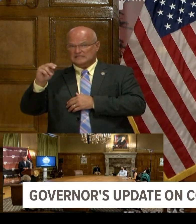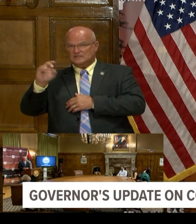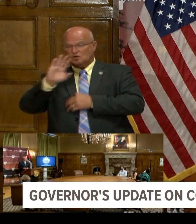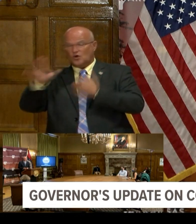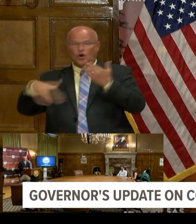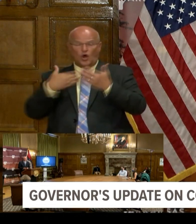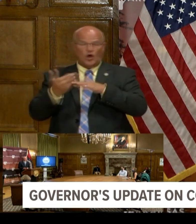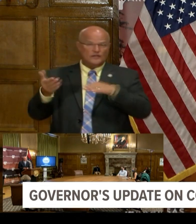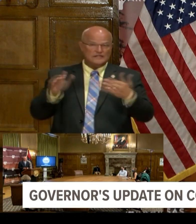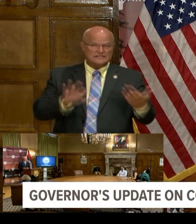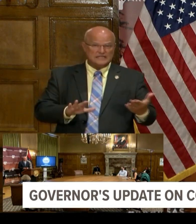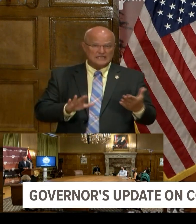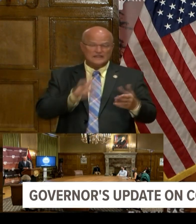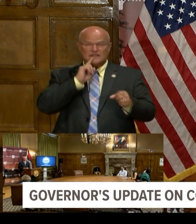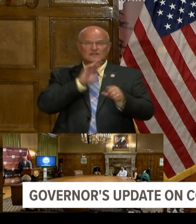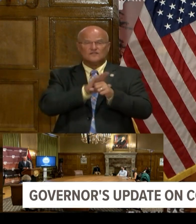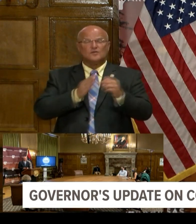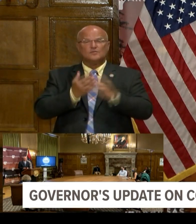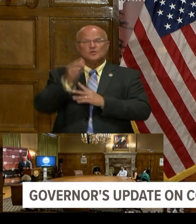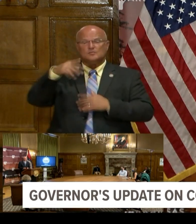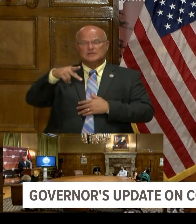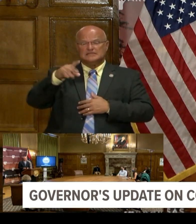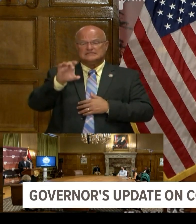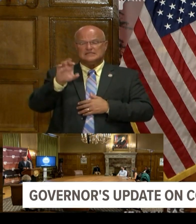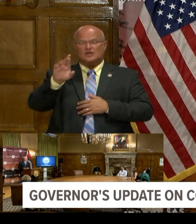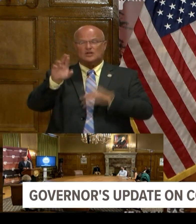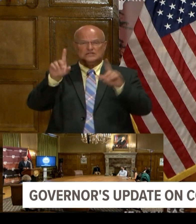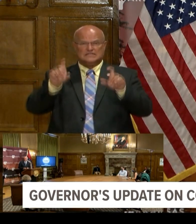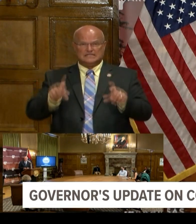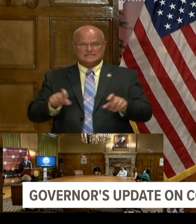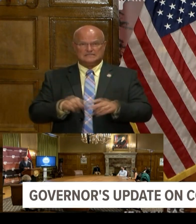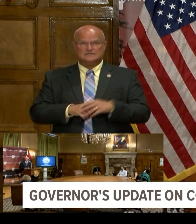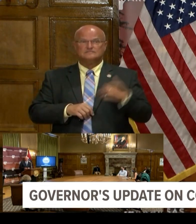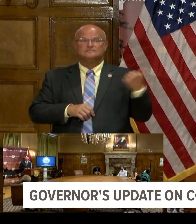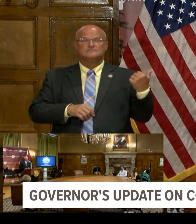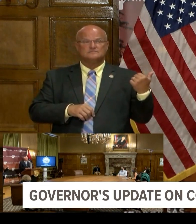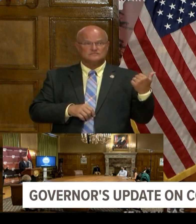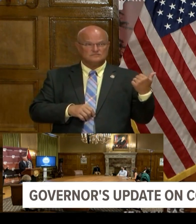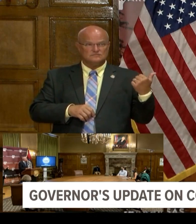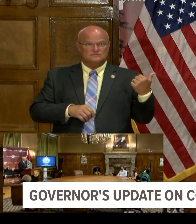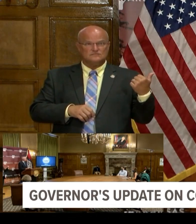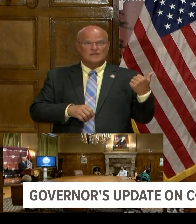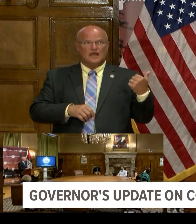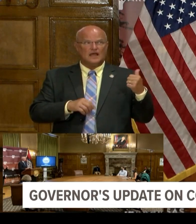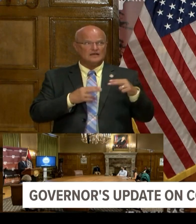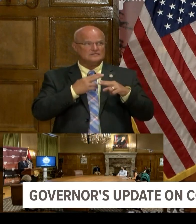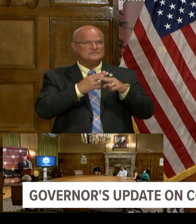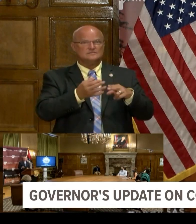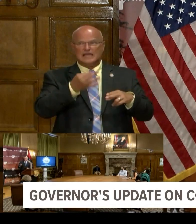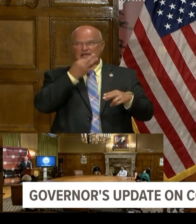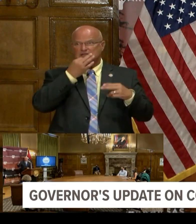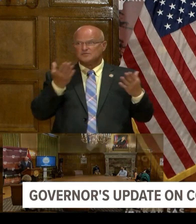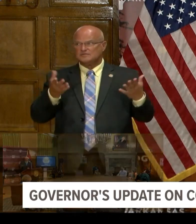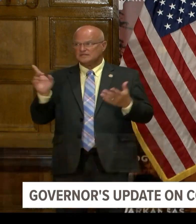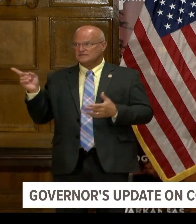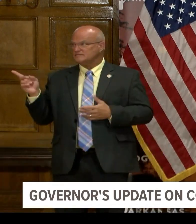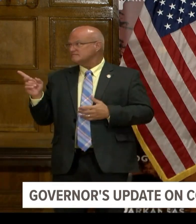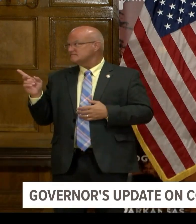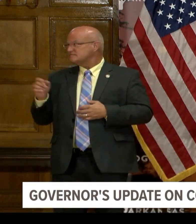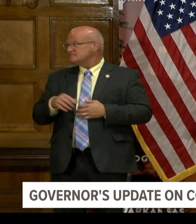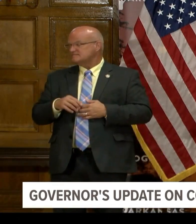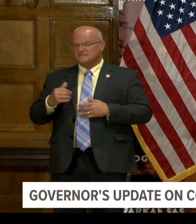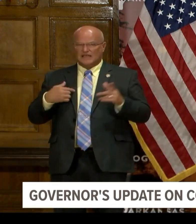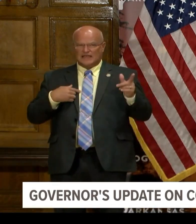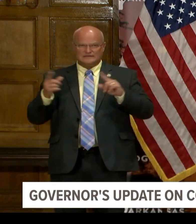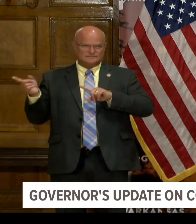the deaths been confirmed through PCR testing? All right. I will refer to my experts here. I think